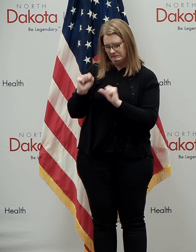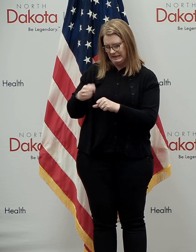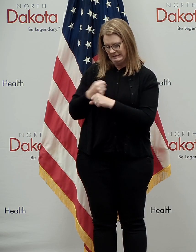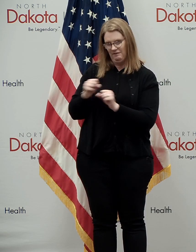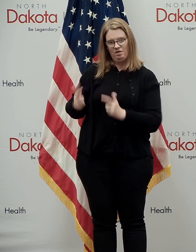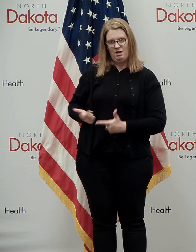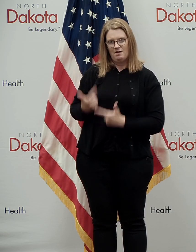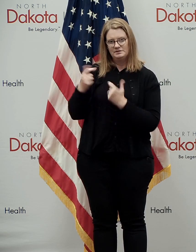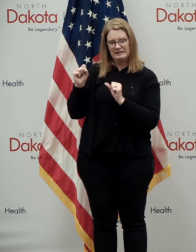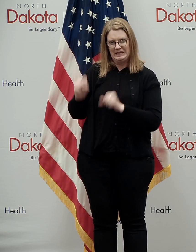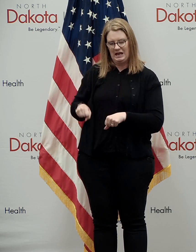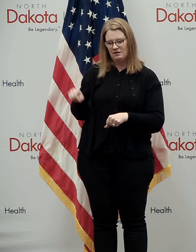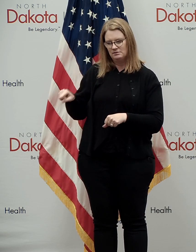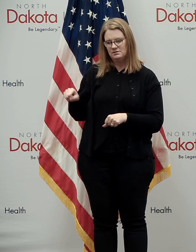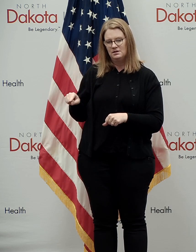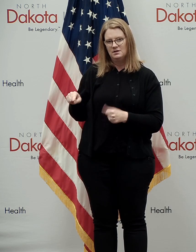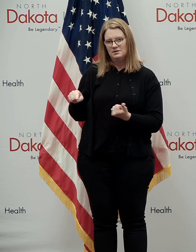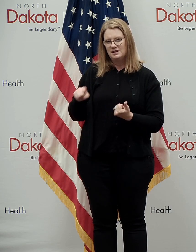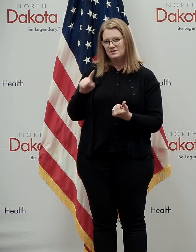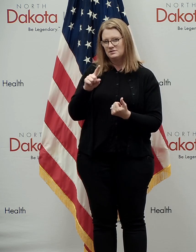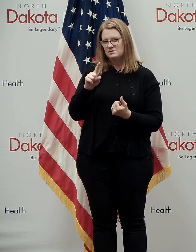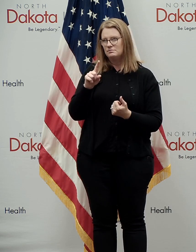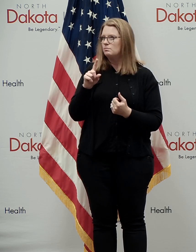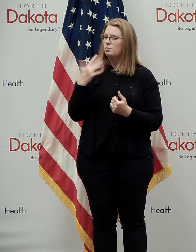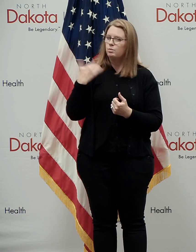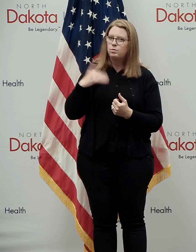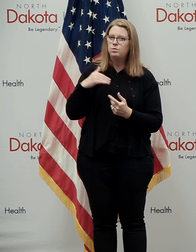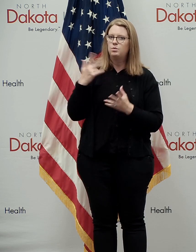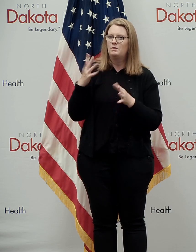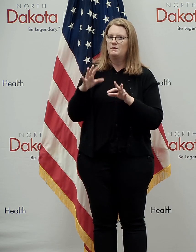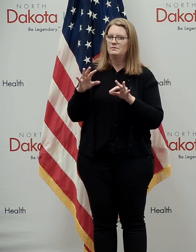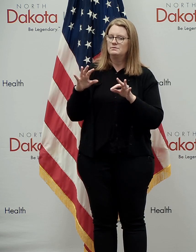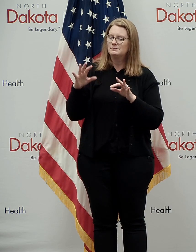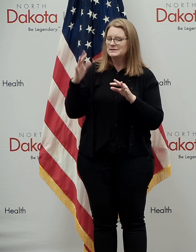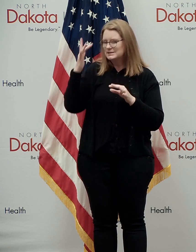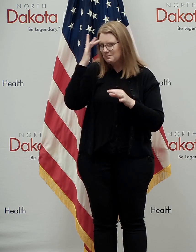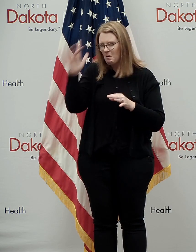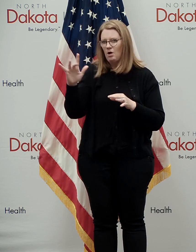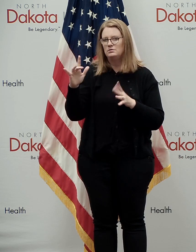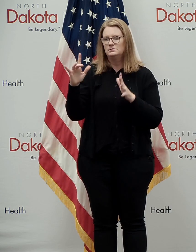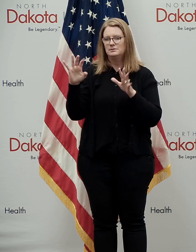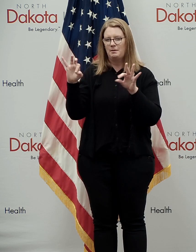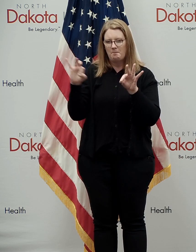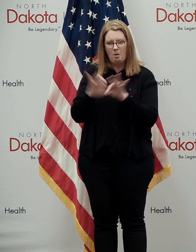that's a smart part of the strategy, and I have a lot of confidence in our team as